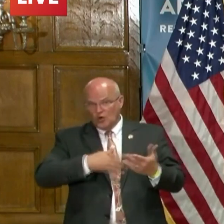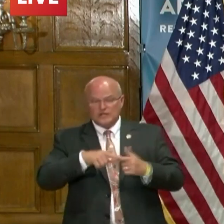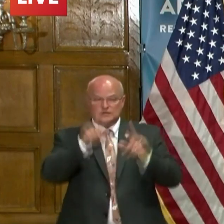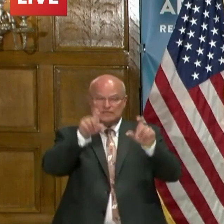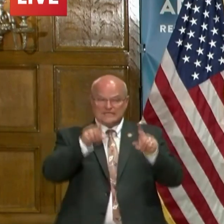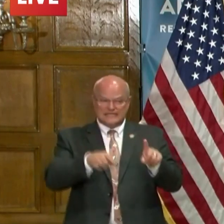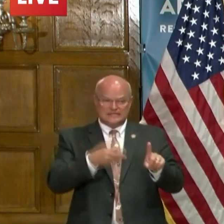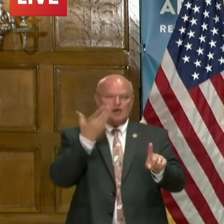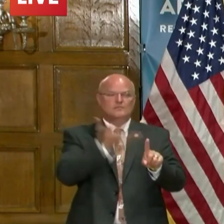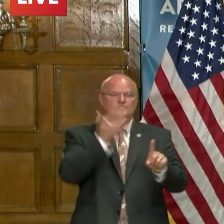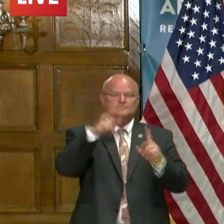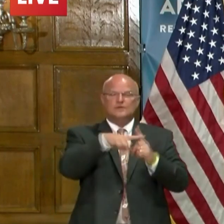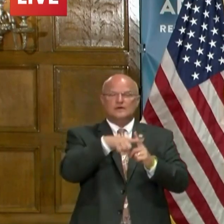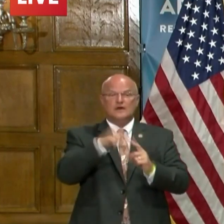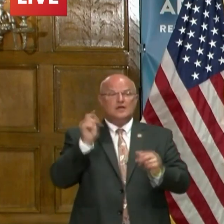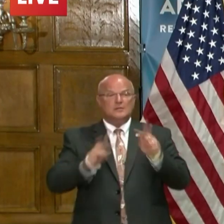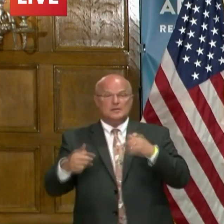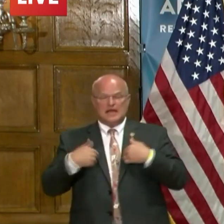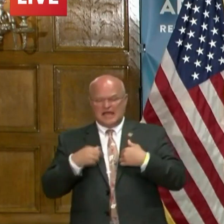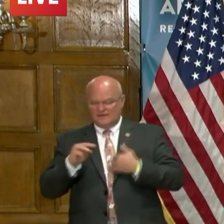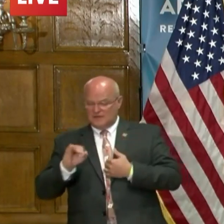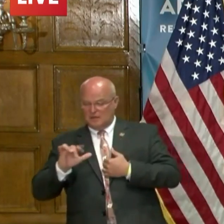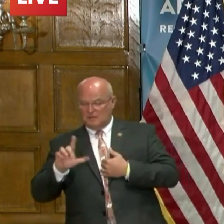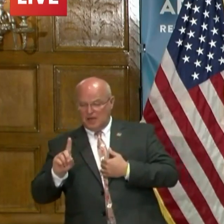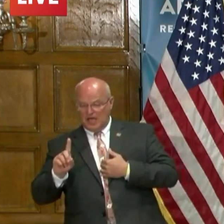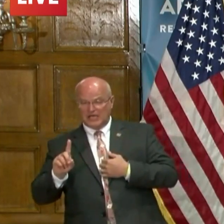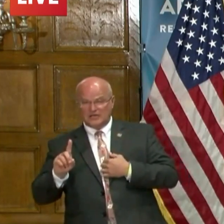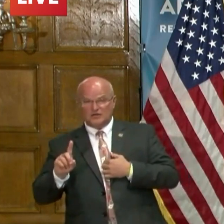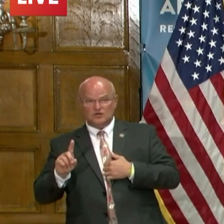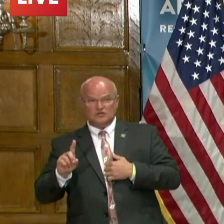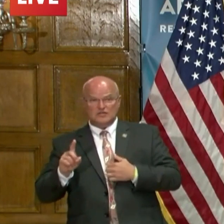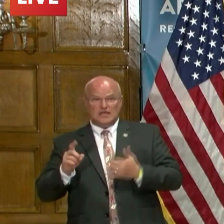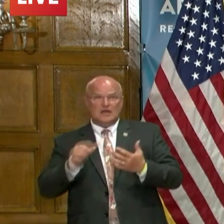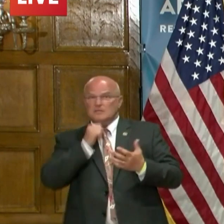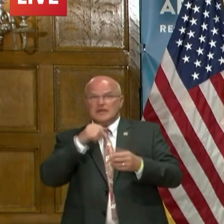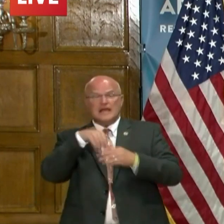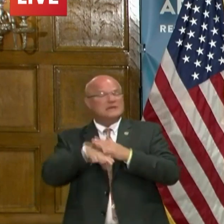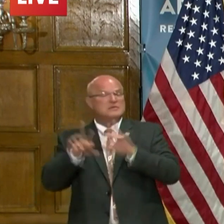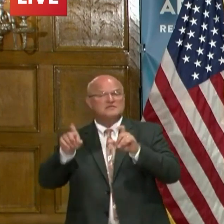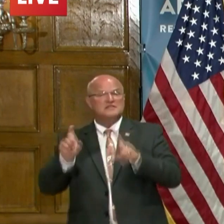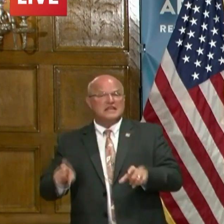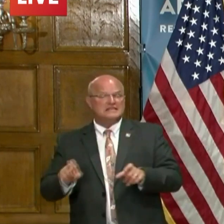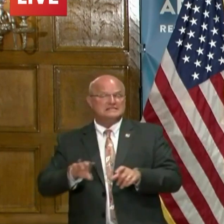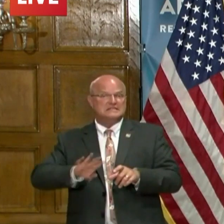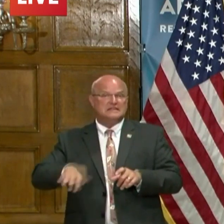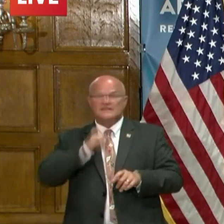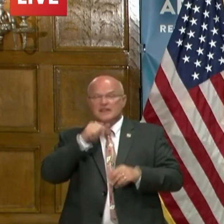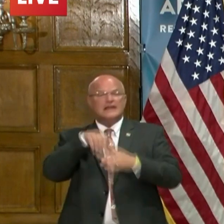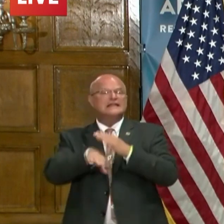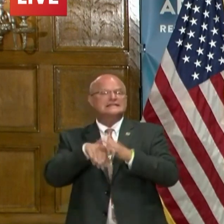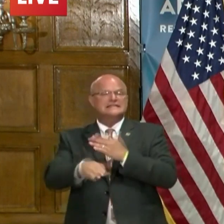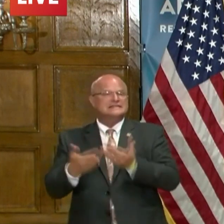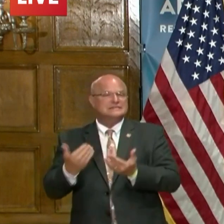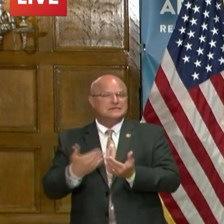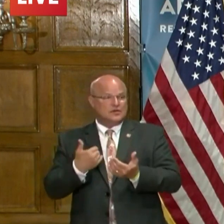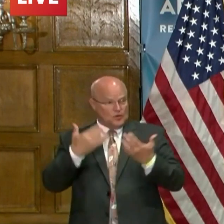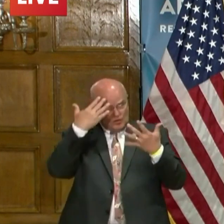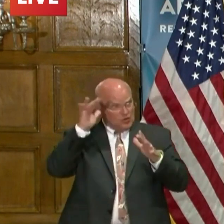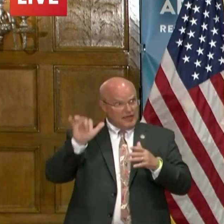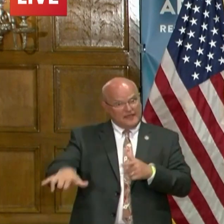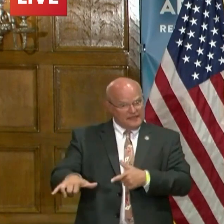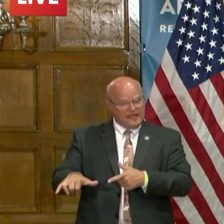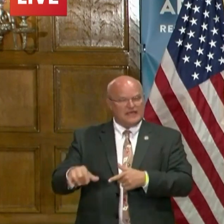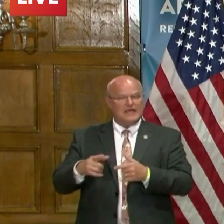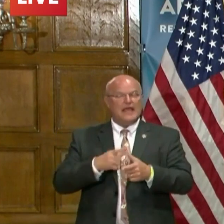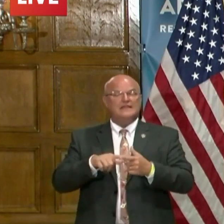unless we tested. There are others who might have mild symptoms, and they may not come in for testing if it wasn't accessible. We wouldn't know about